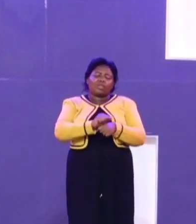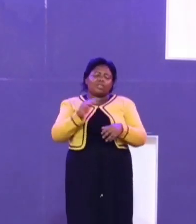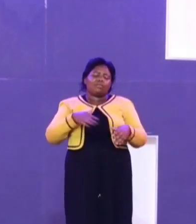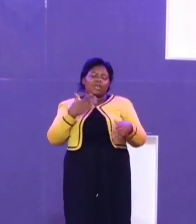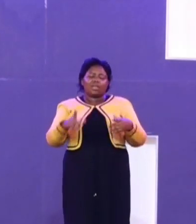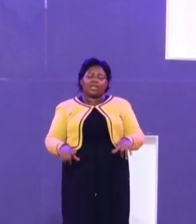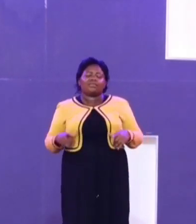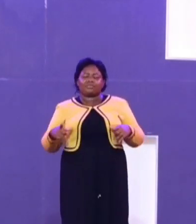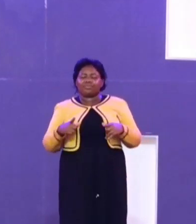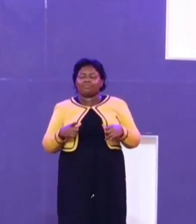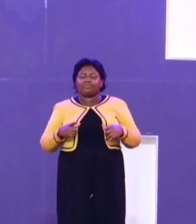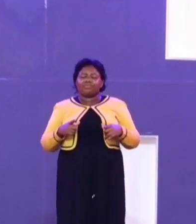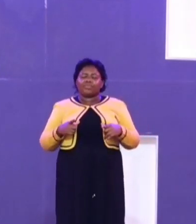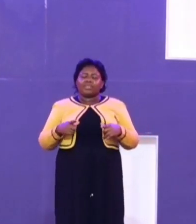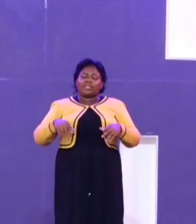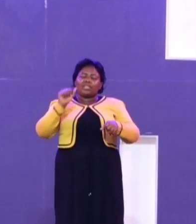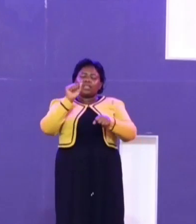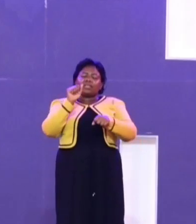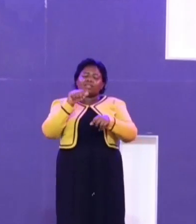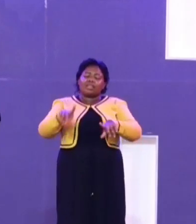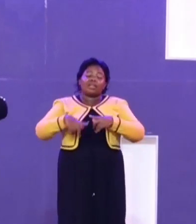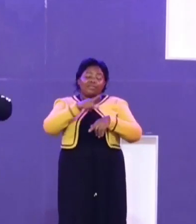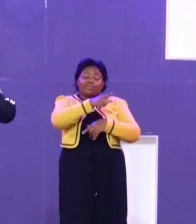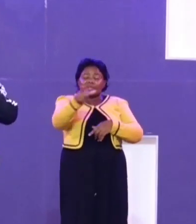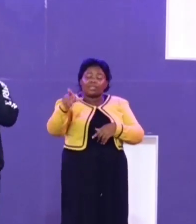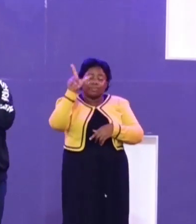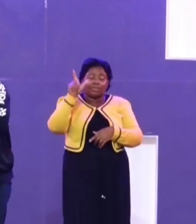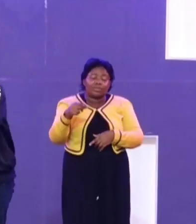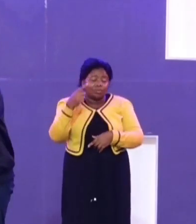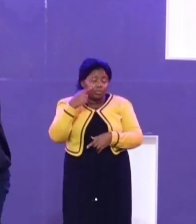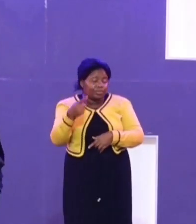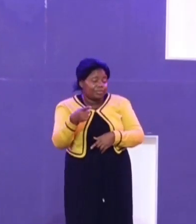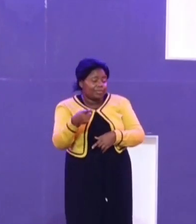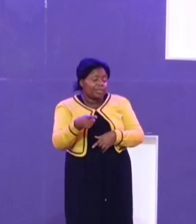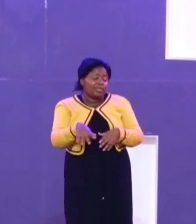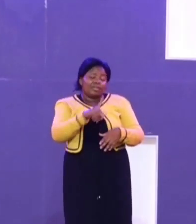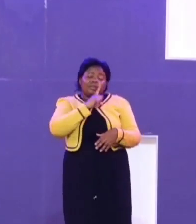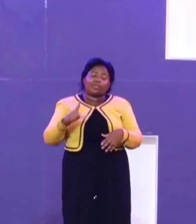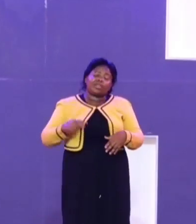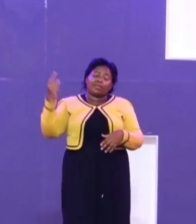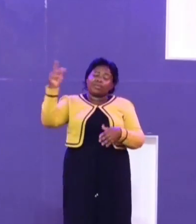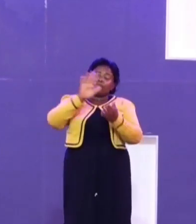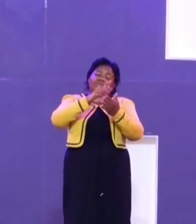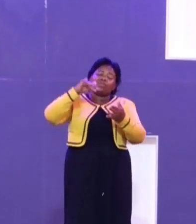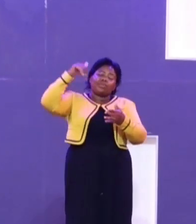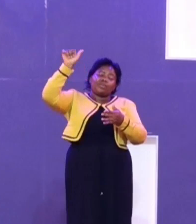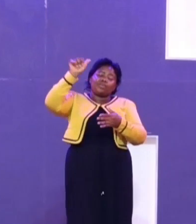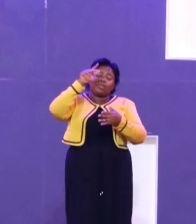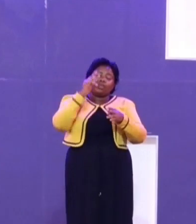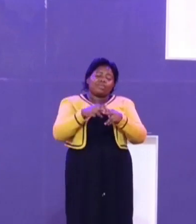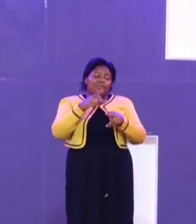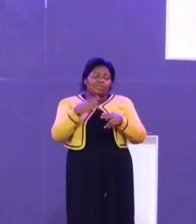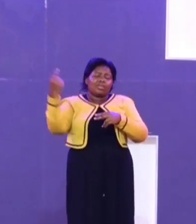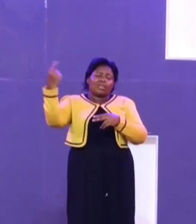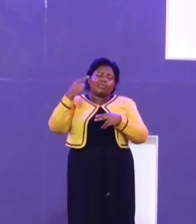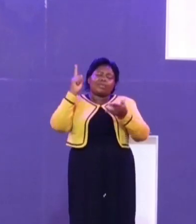work in my life, in the work, in the life of that brethren. Lord, come and fulfill it today. Come and